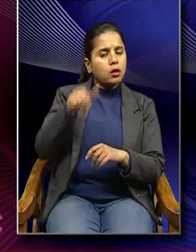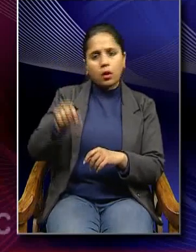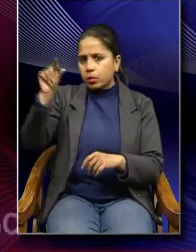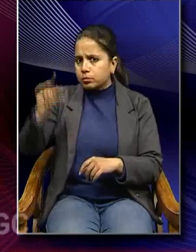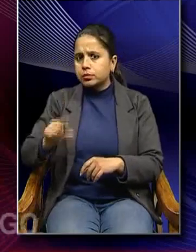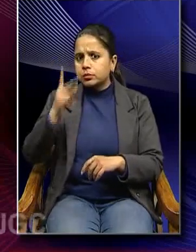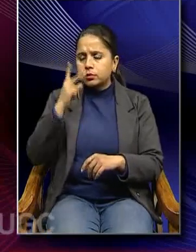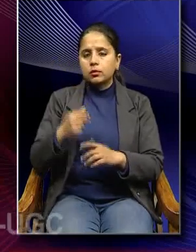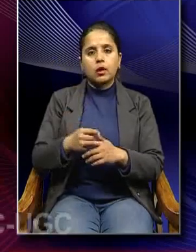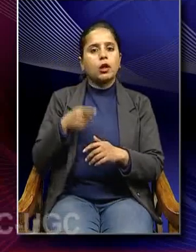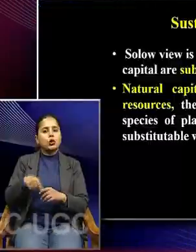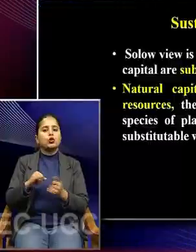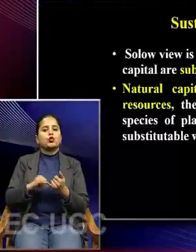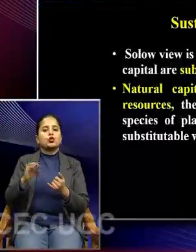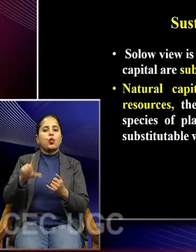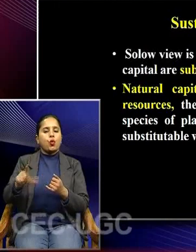So Solow